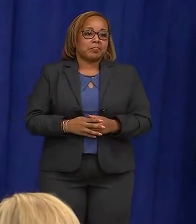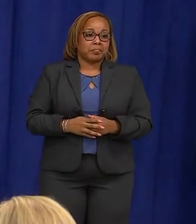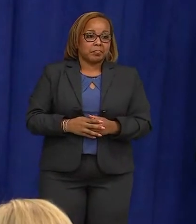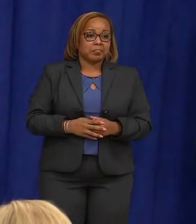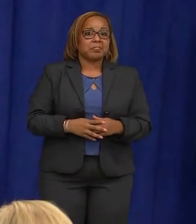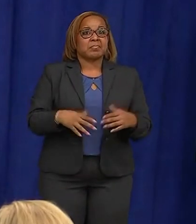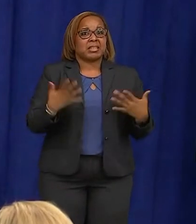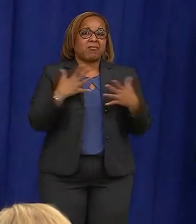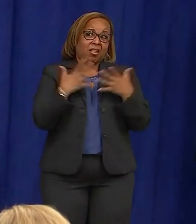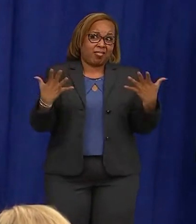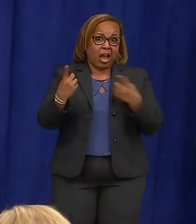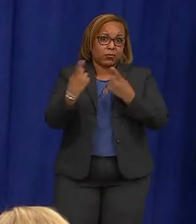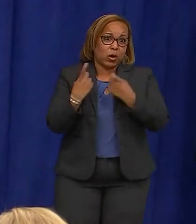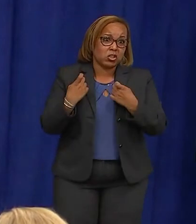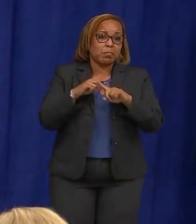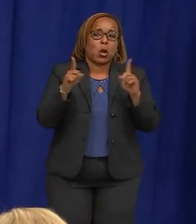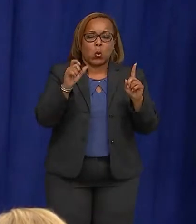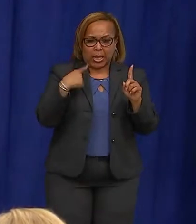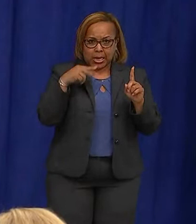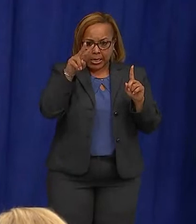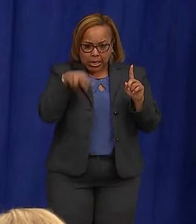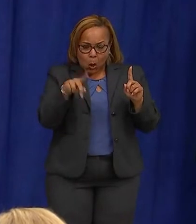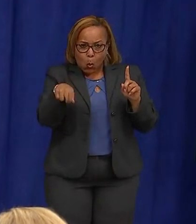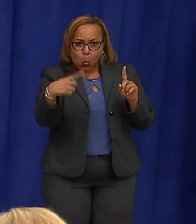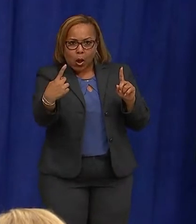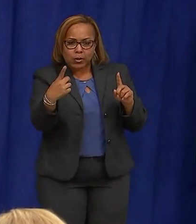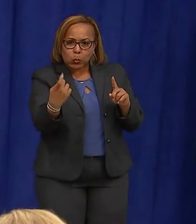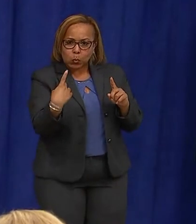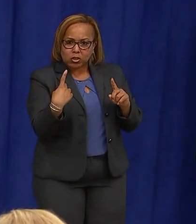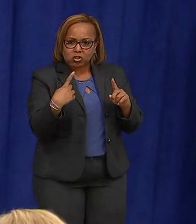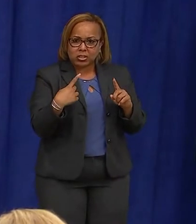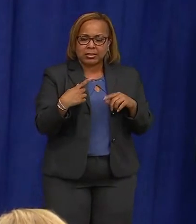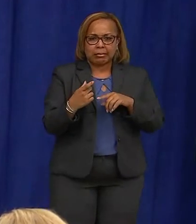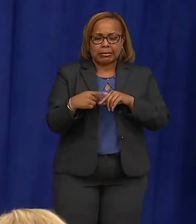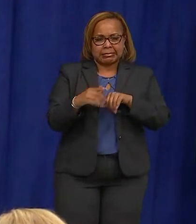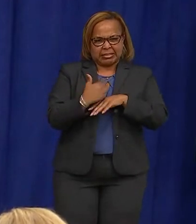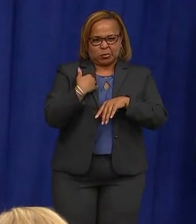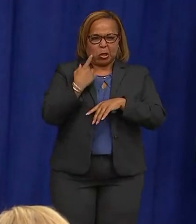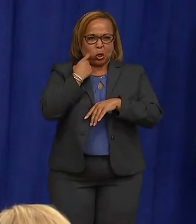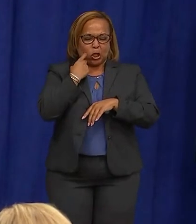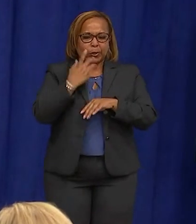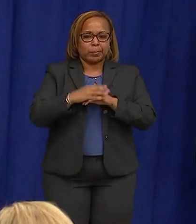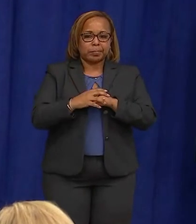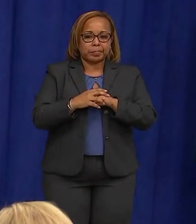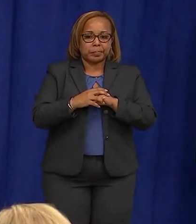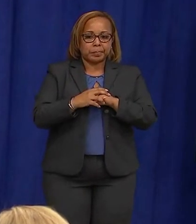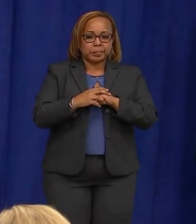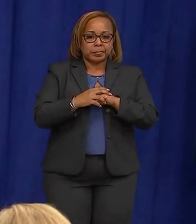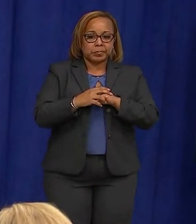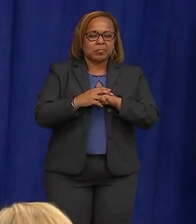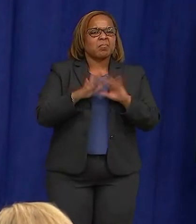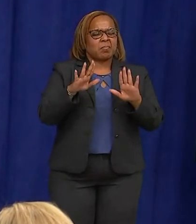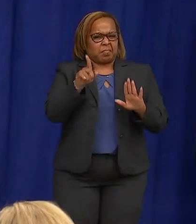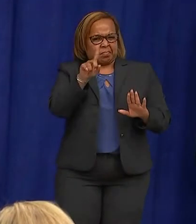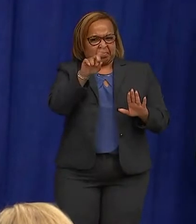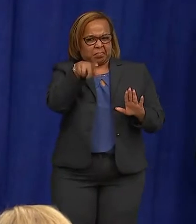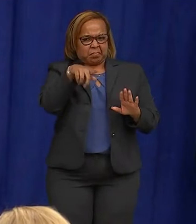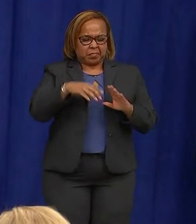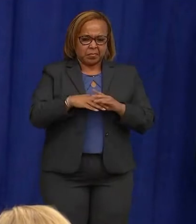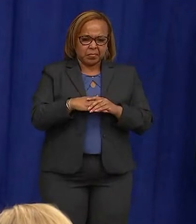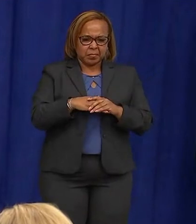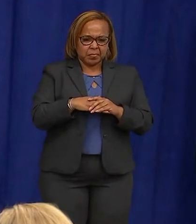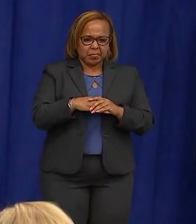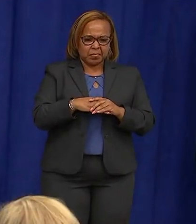I've got a lot, but okay, let me get you one from WBBM because it was sent to me early. They're asking about